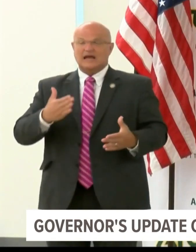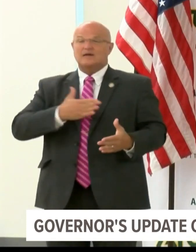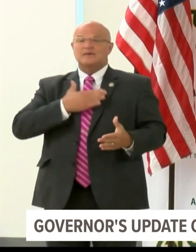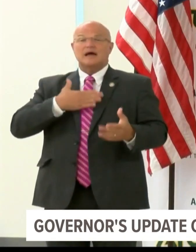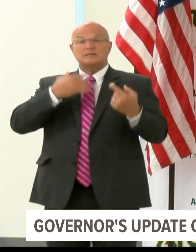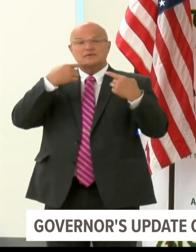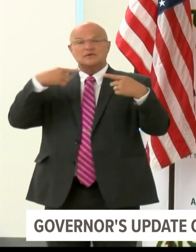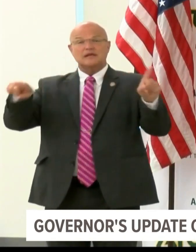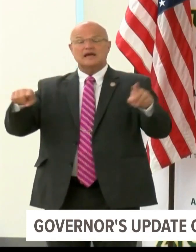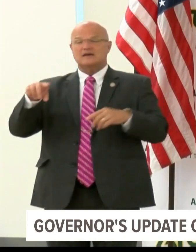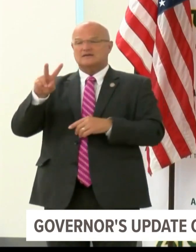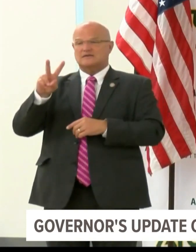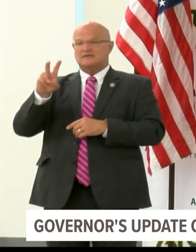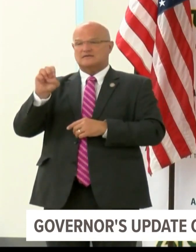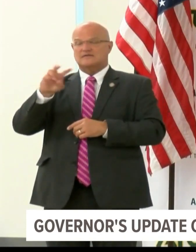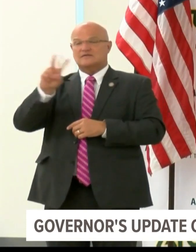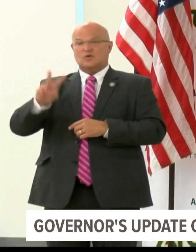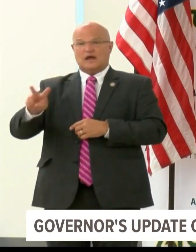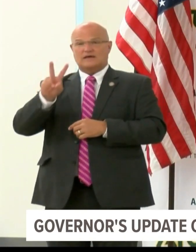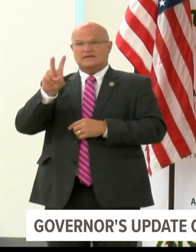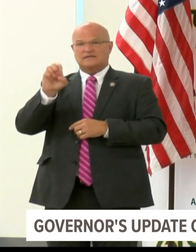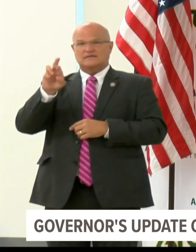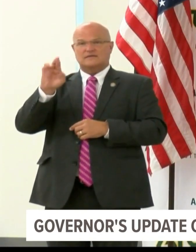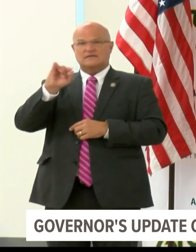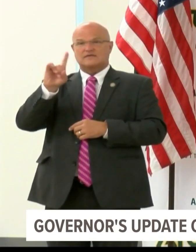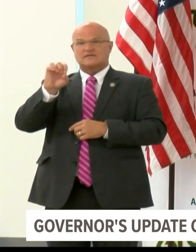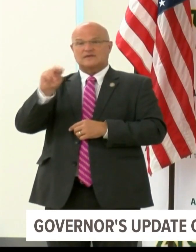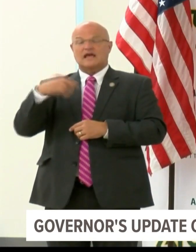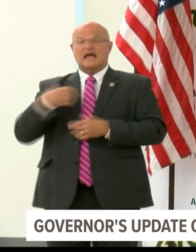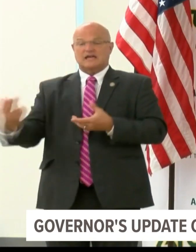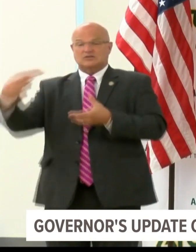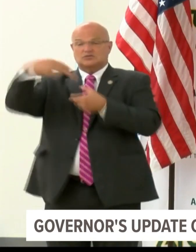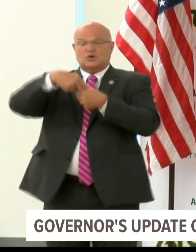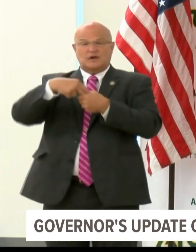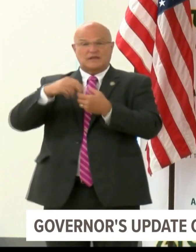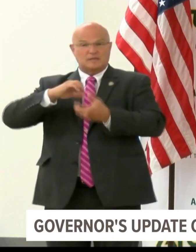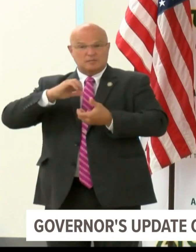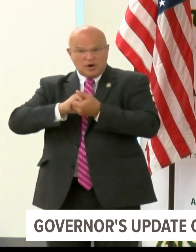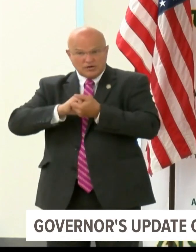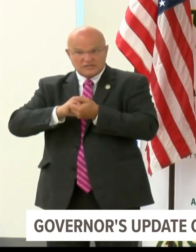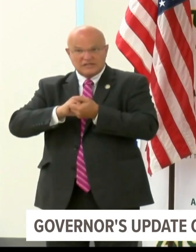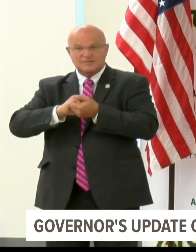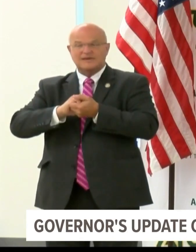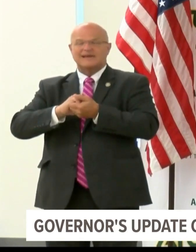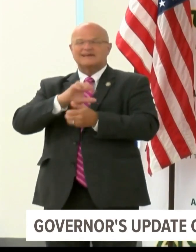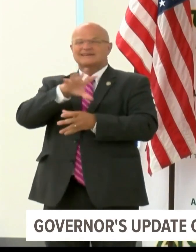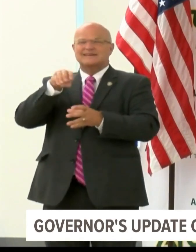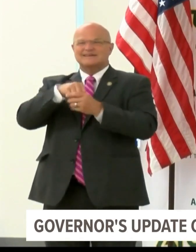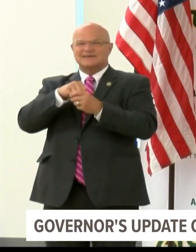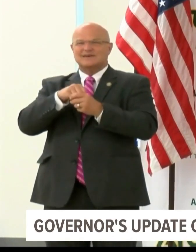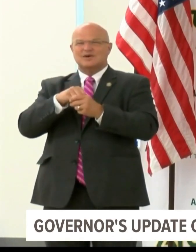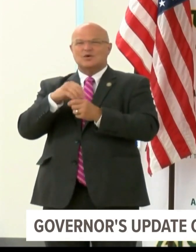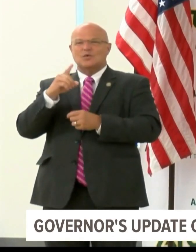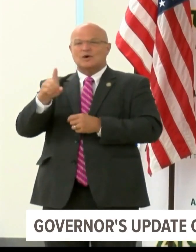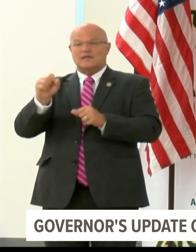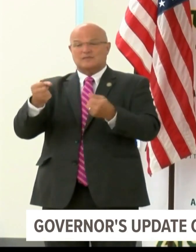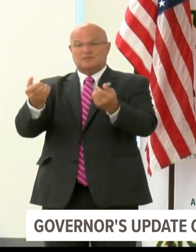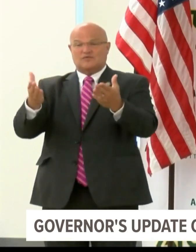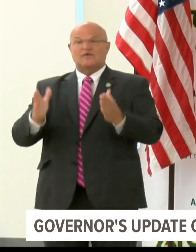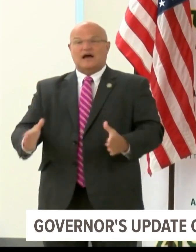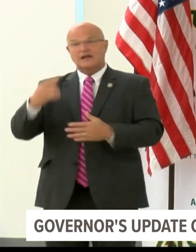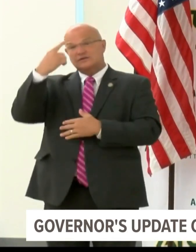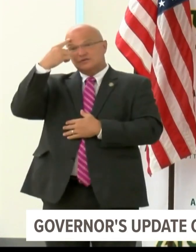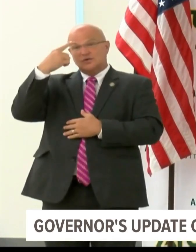that Verizon has joined in that partnership and will be a part of one of the